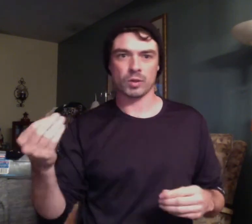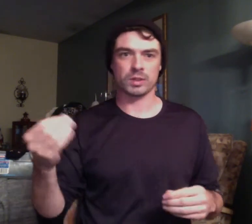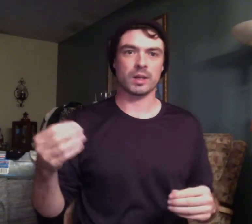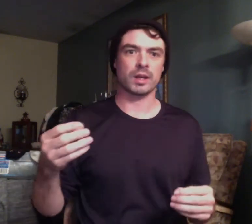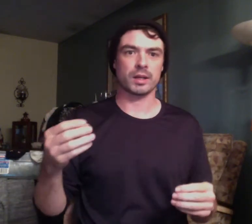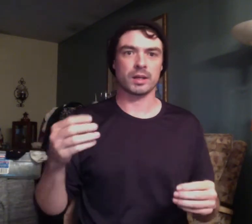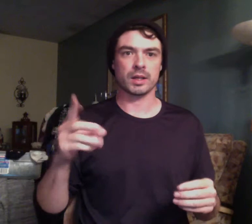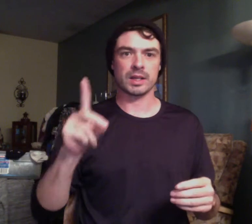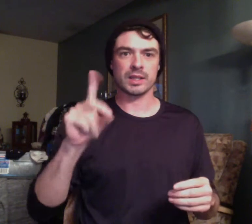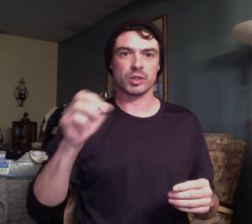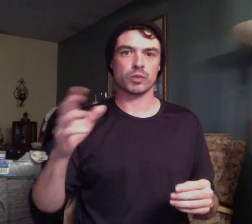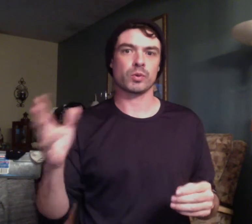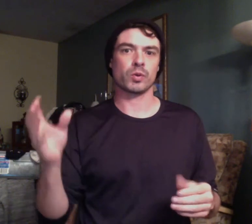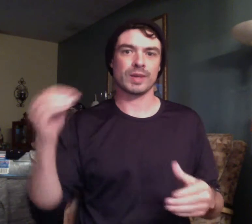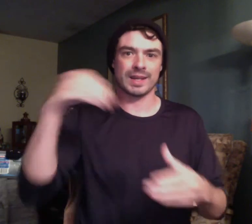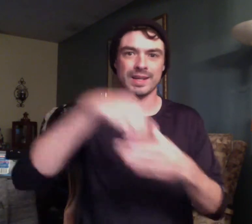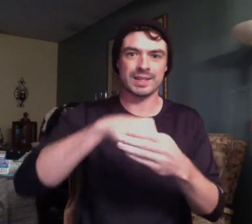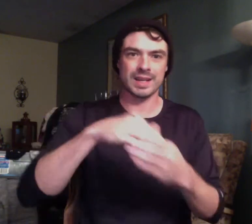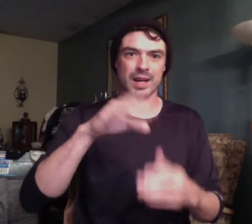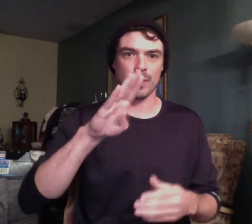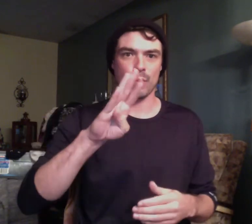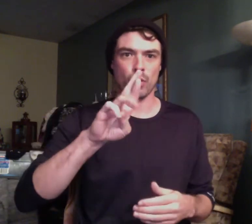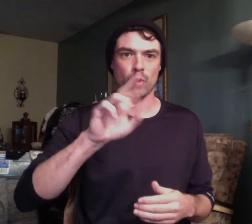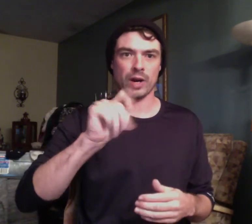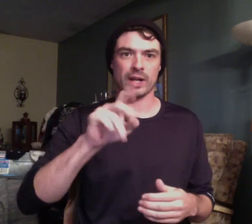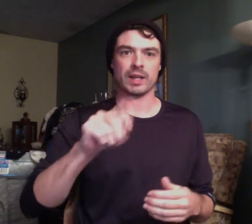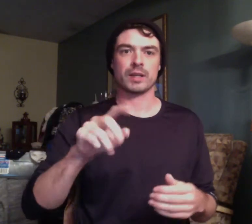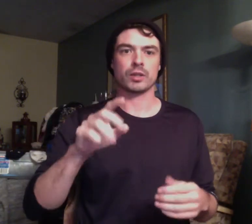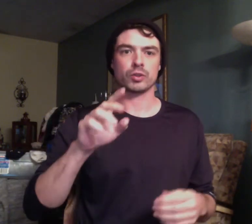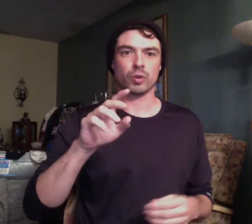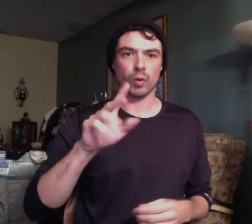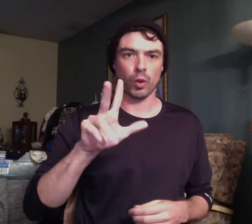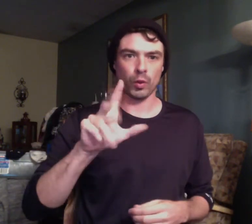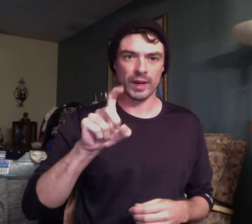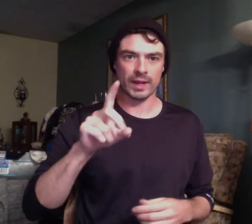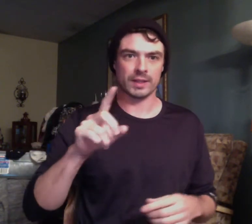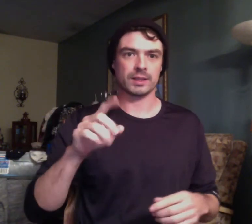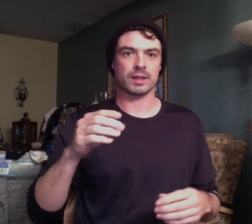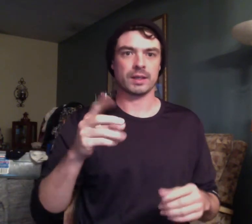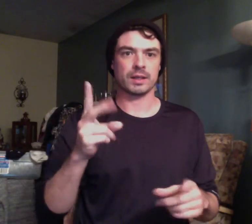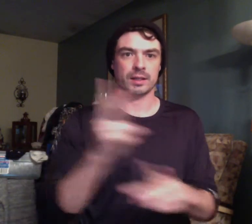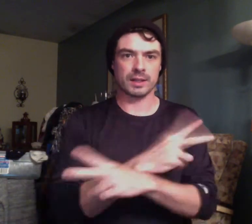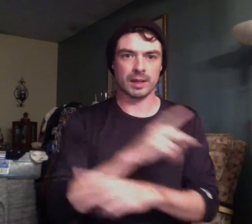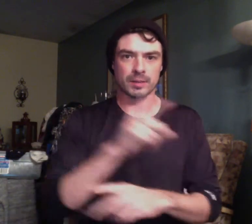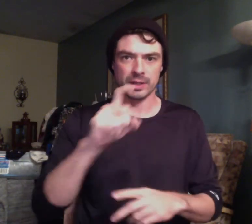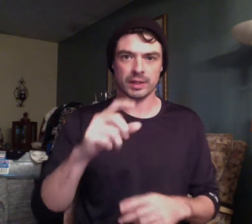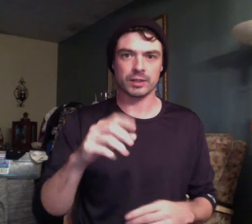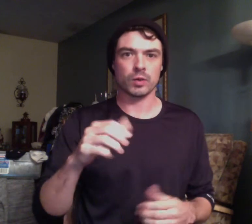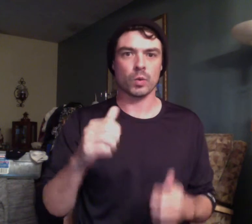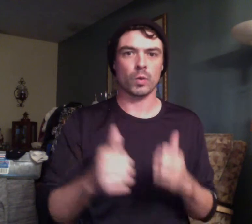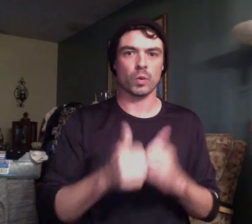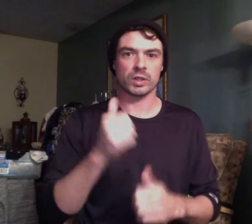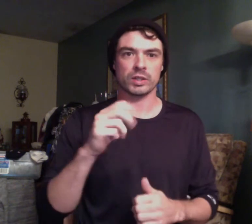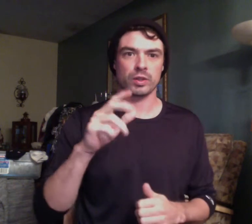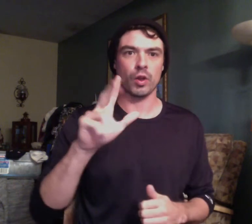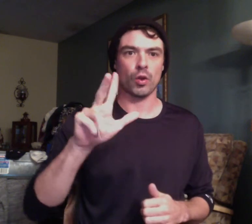over everything on the inside. So that's 3x times x, which is 3x squared, and